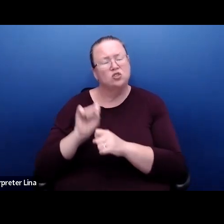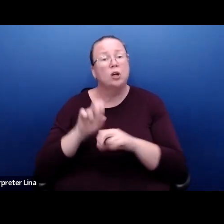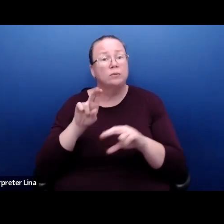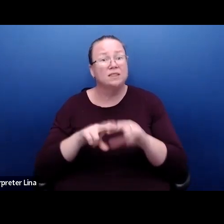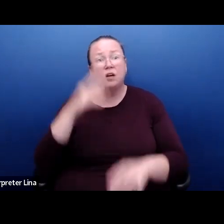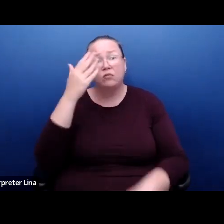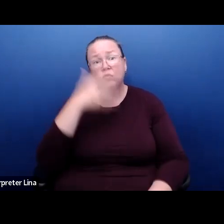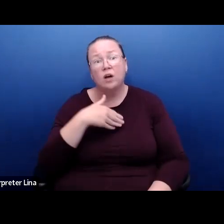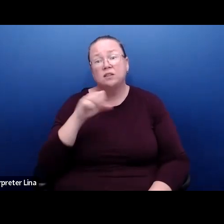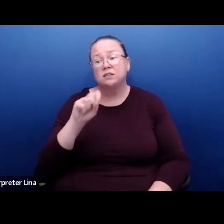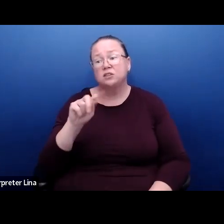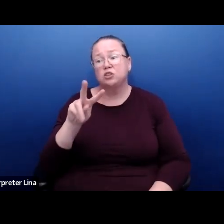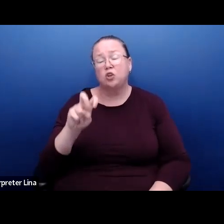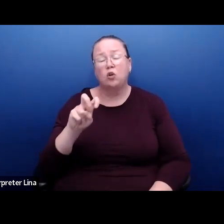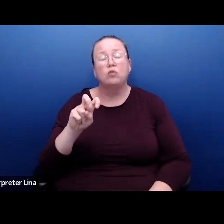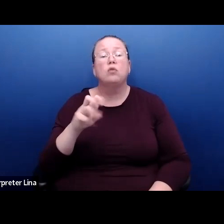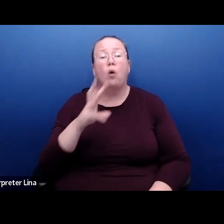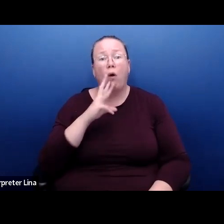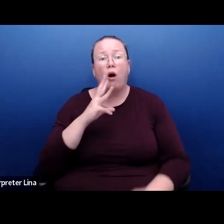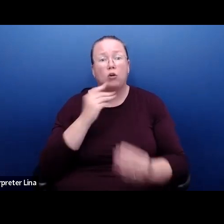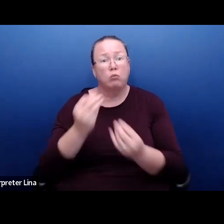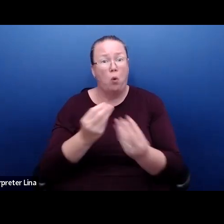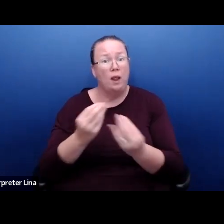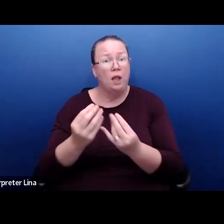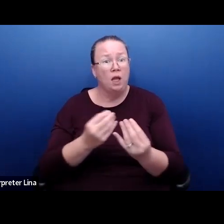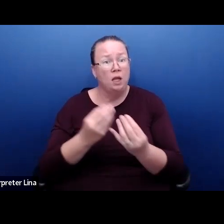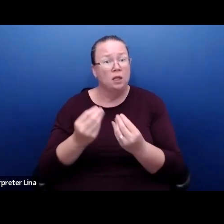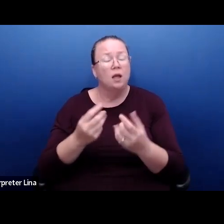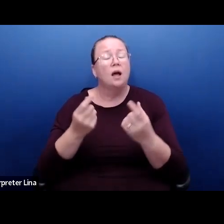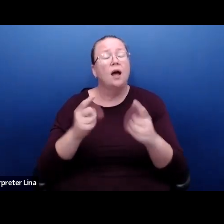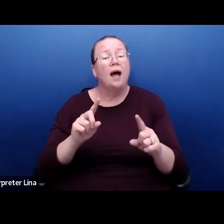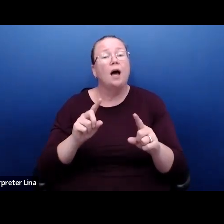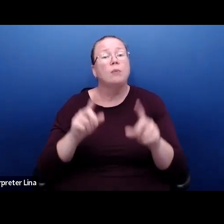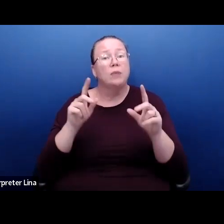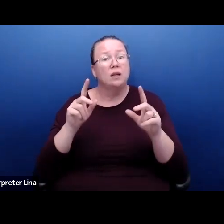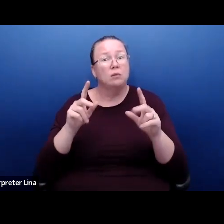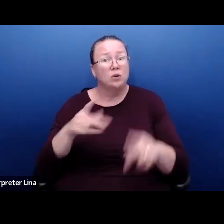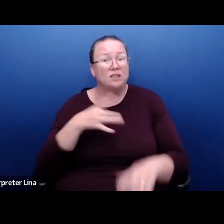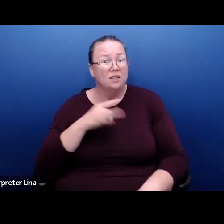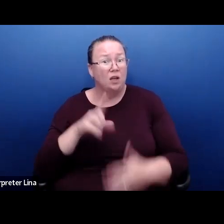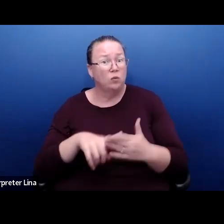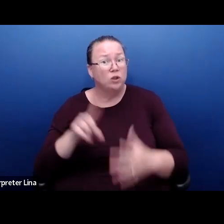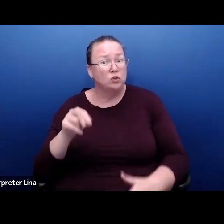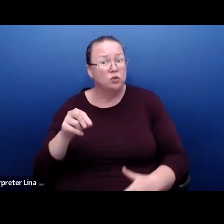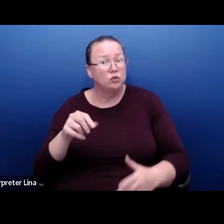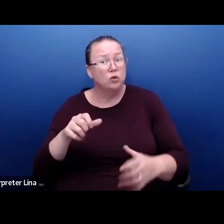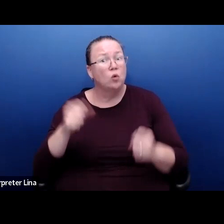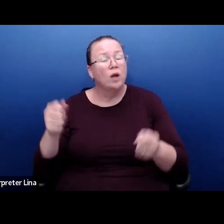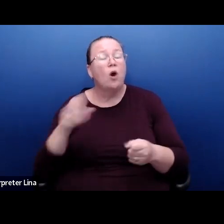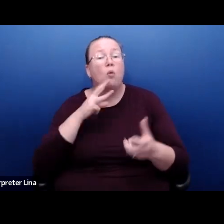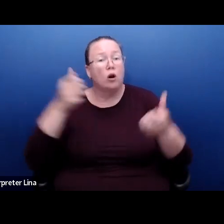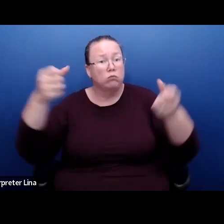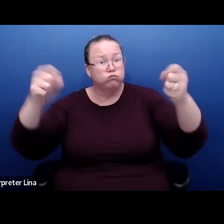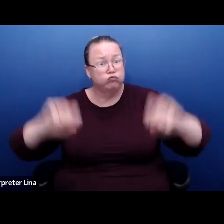of a stove with boiling water on it. And when the person didn't like what they were hearing, they went to pour the boiling water